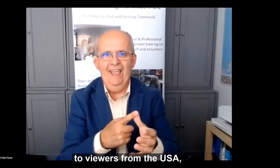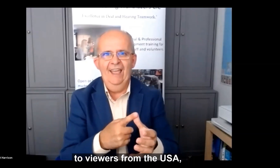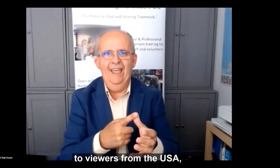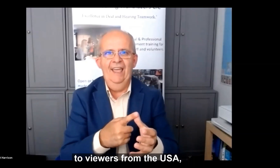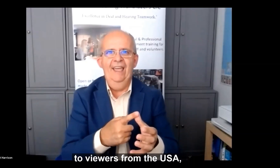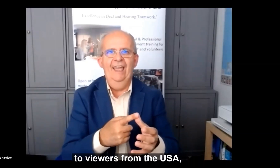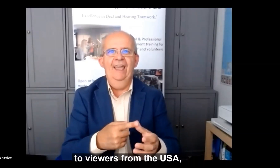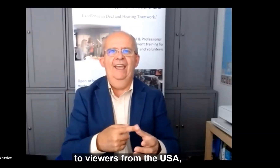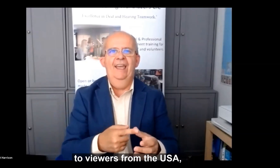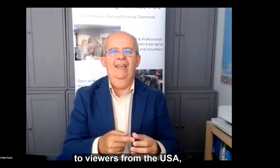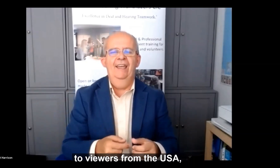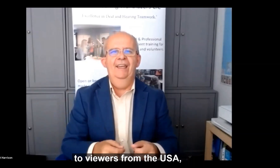the USA,